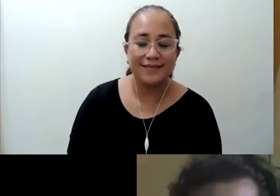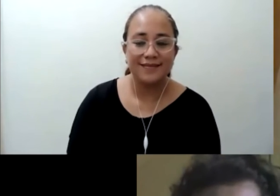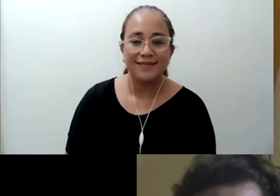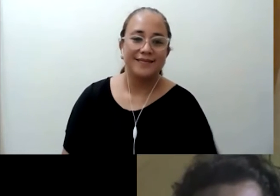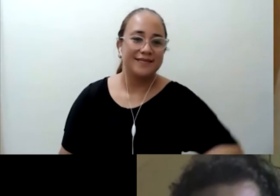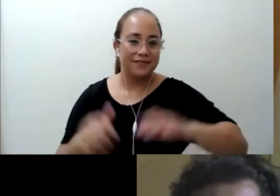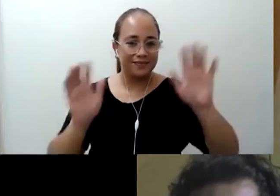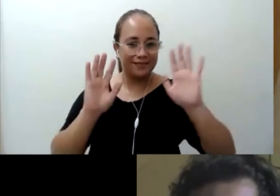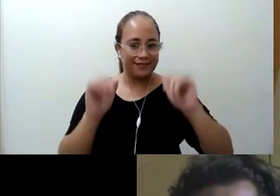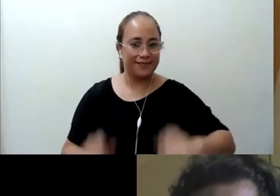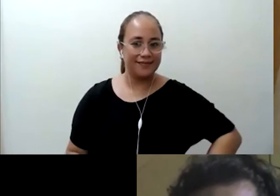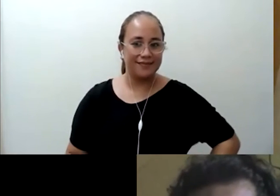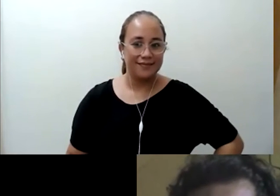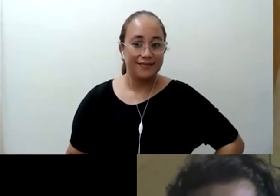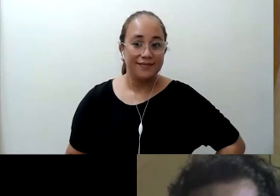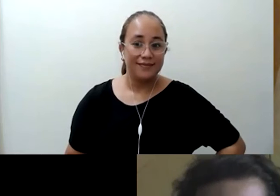Okay. Very good.